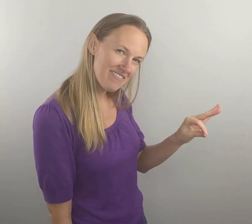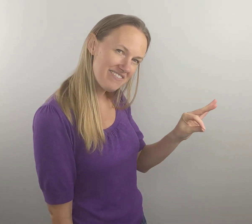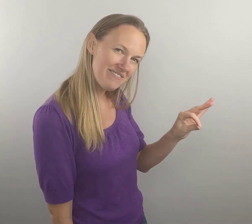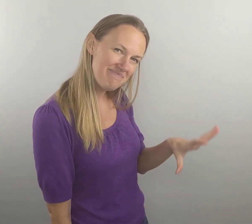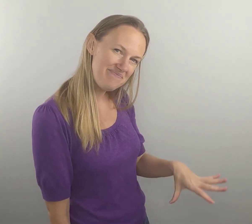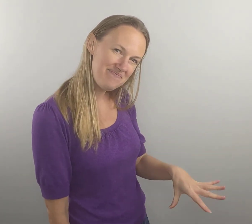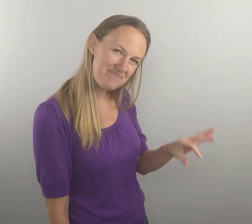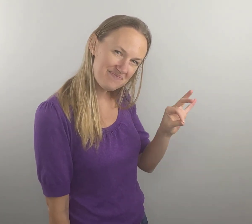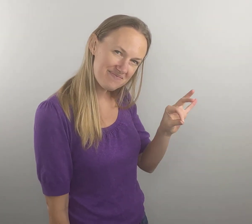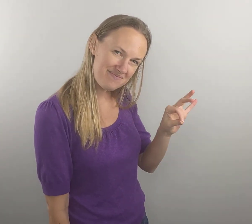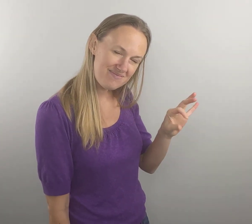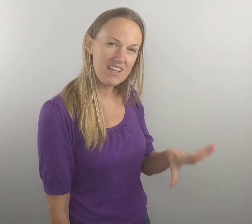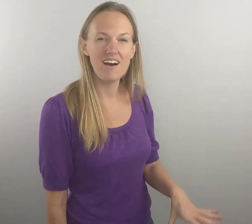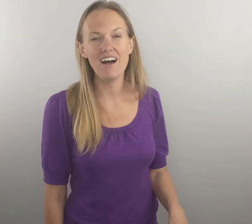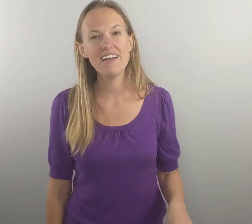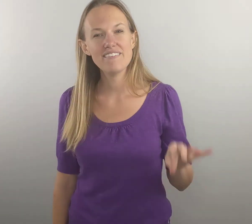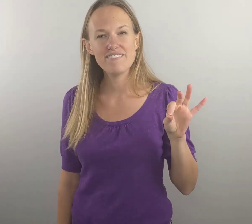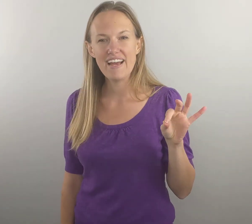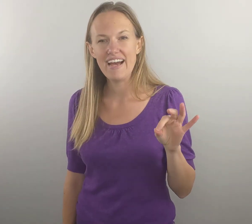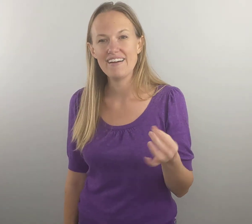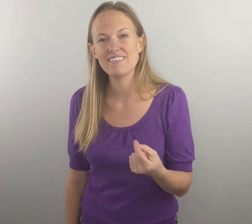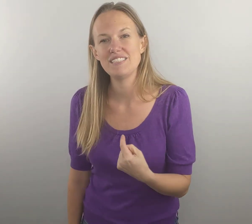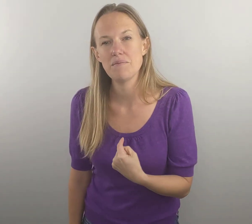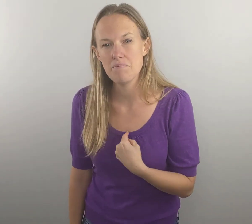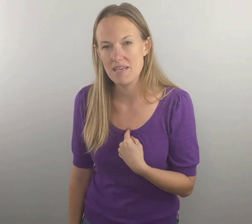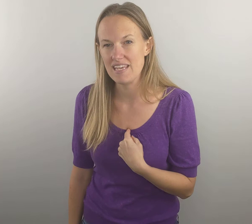F. God found me.